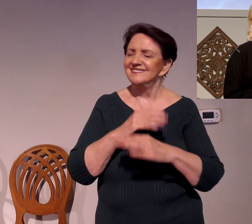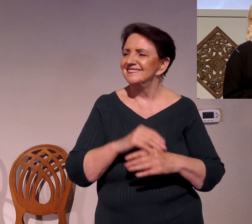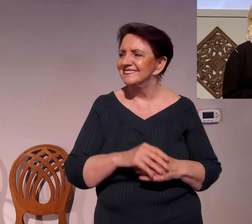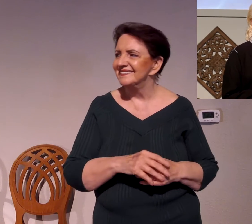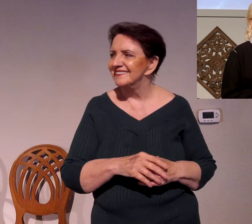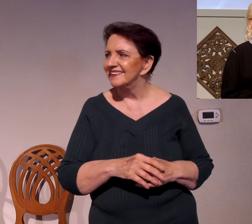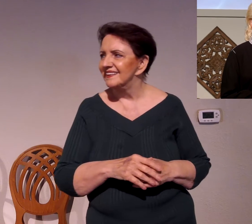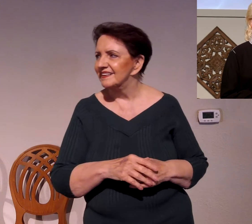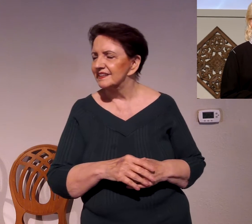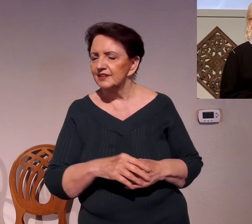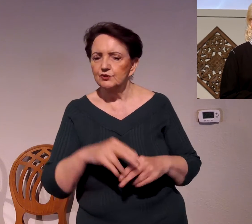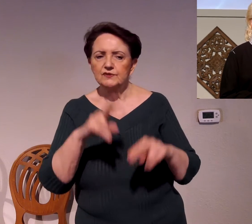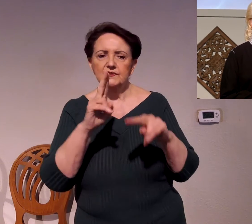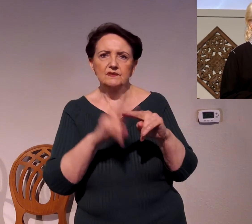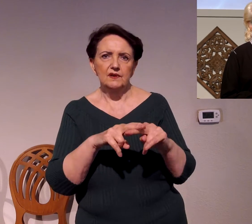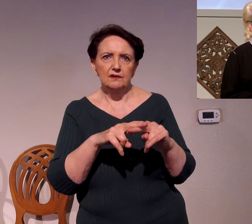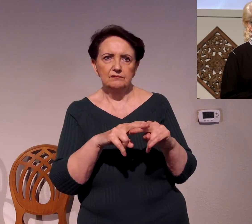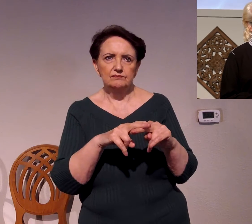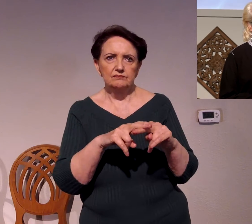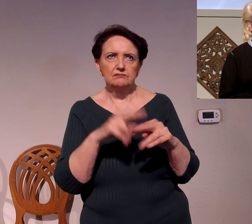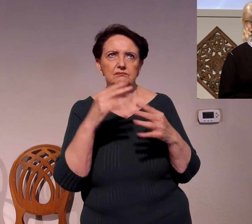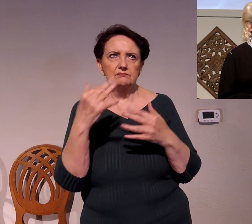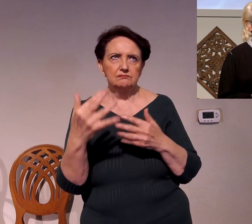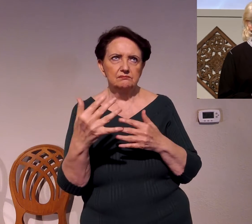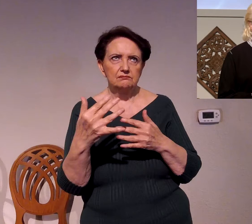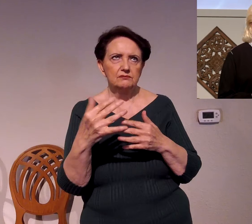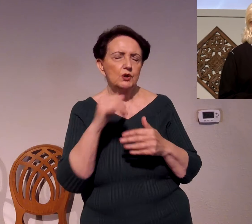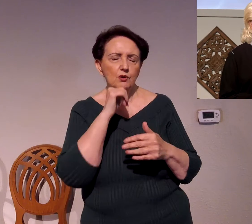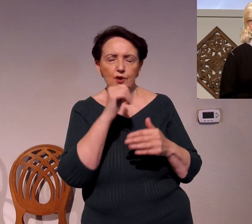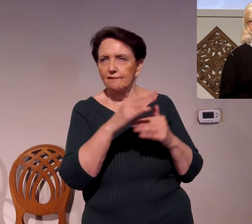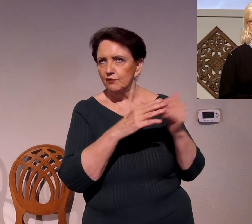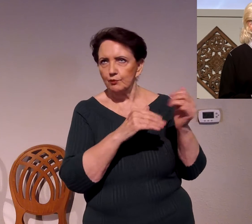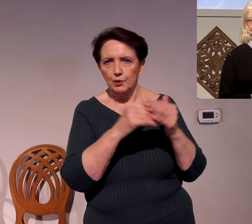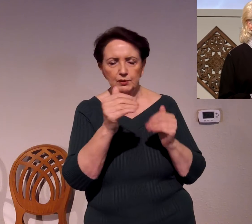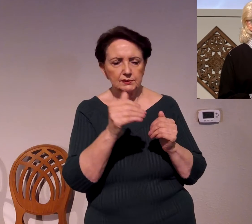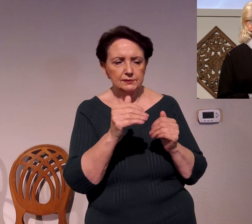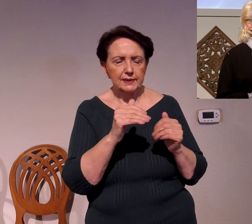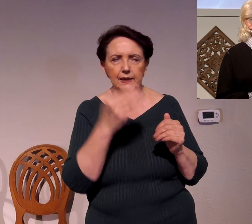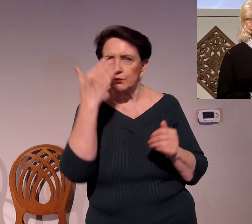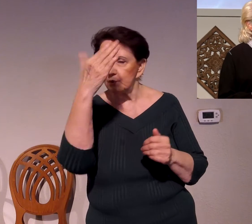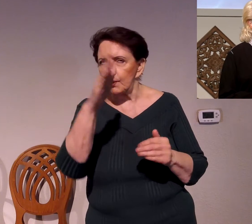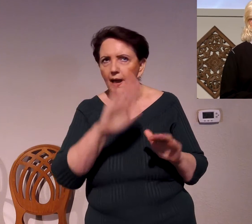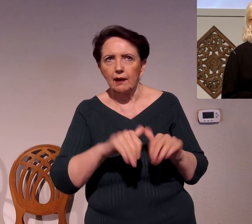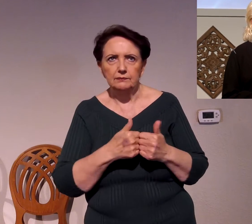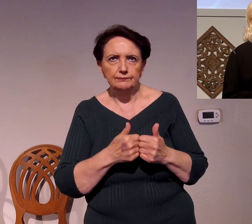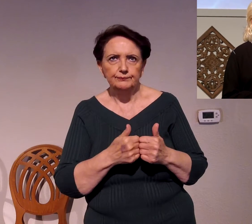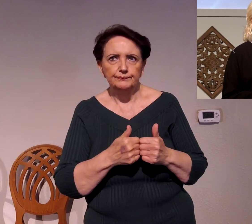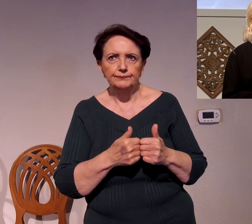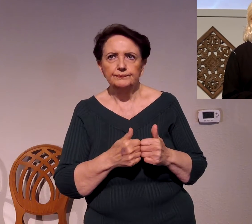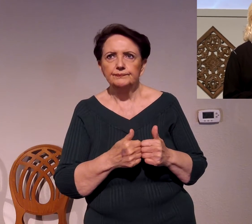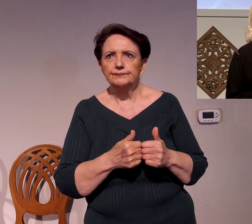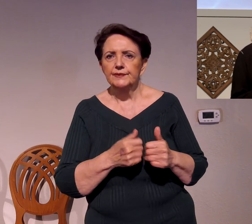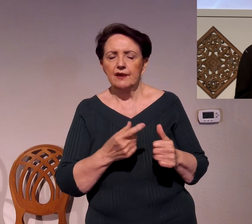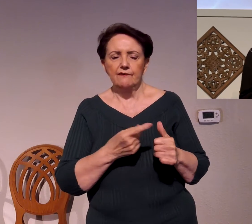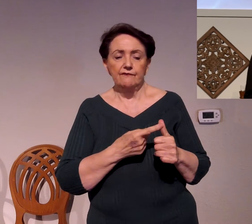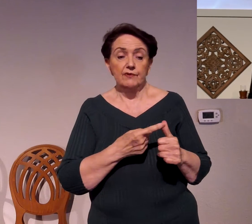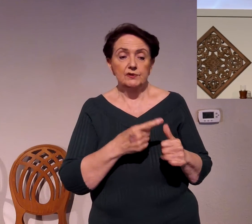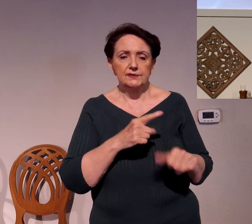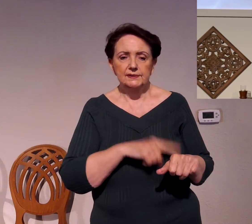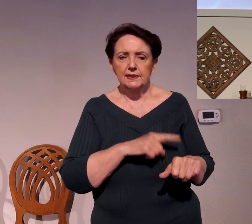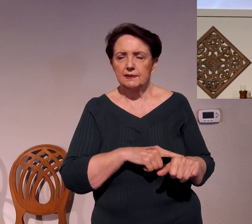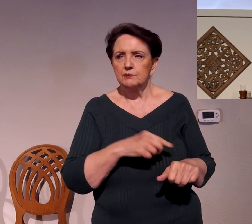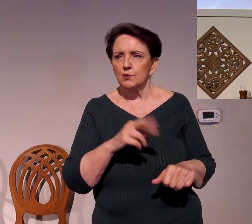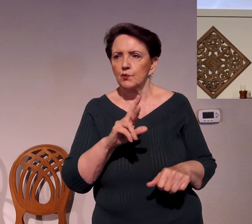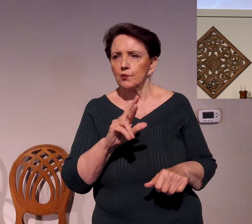And then we sit there because we're uncomfortable. I don't know how to do this. The first time Ryan said, we're going to do